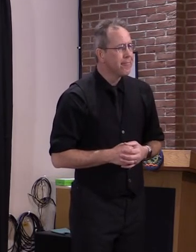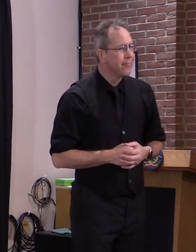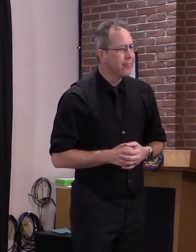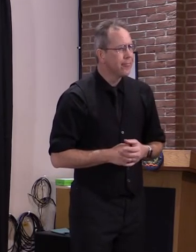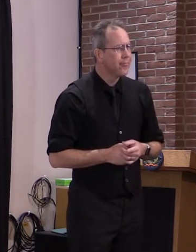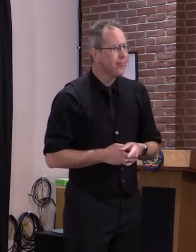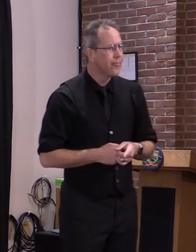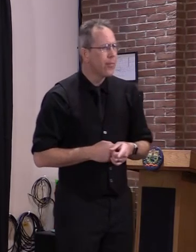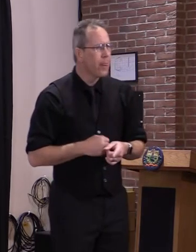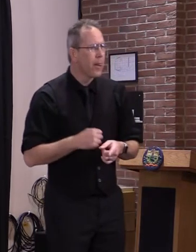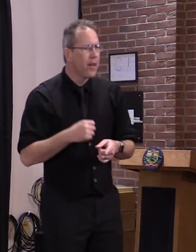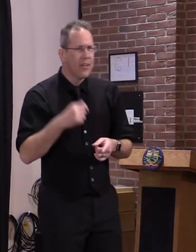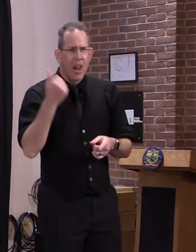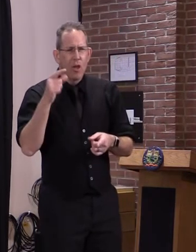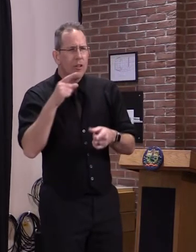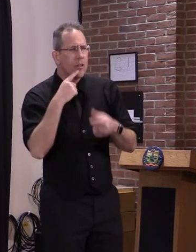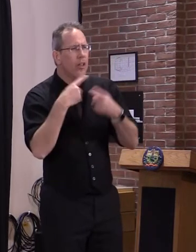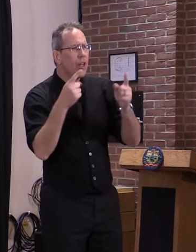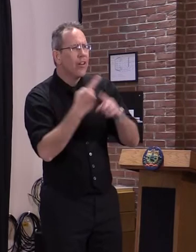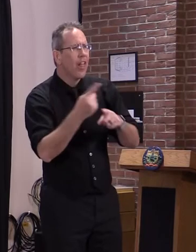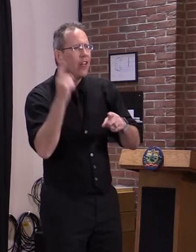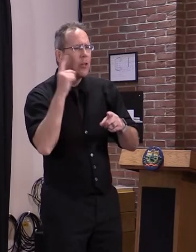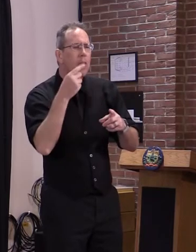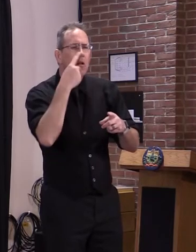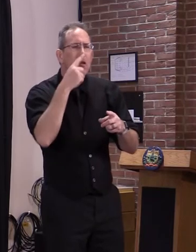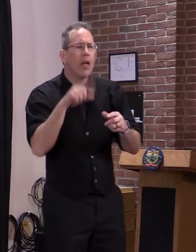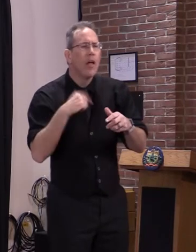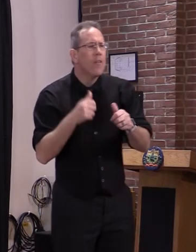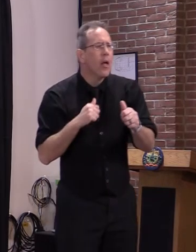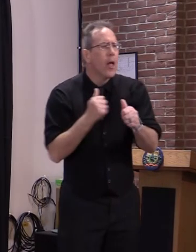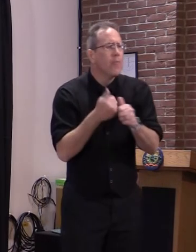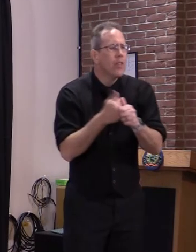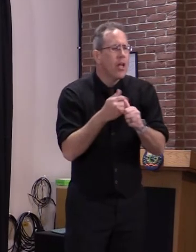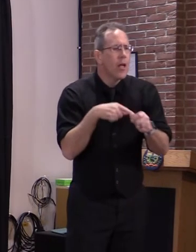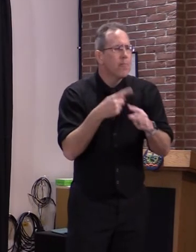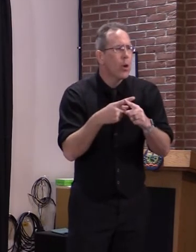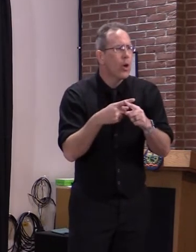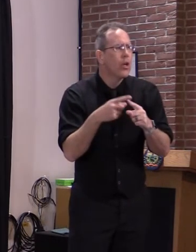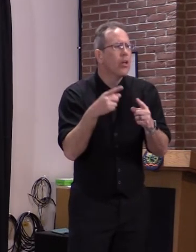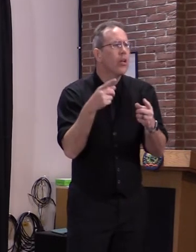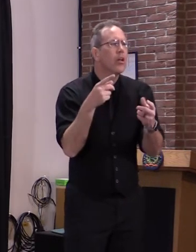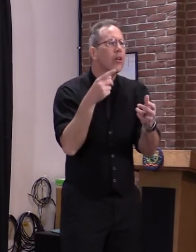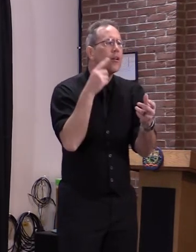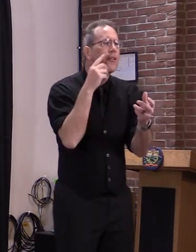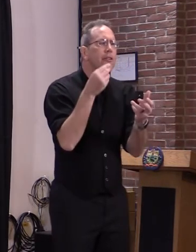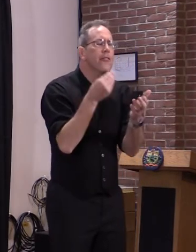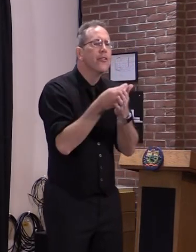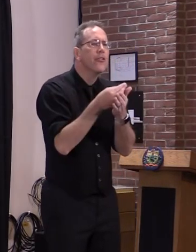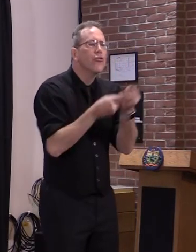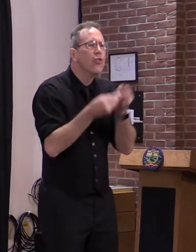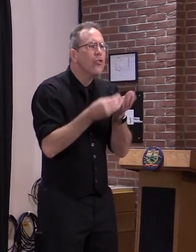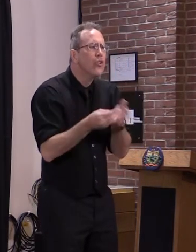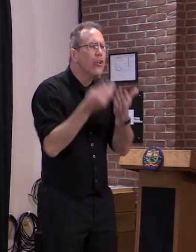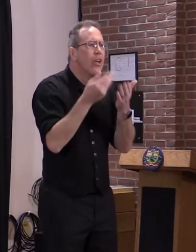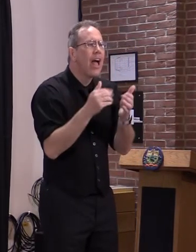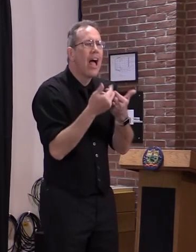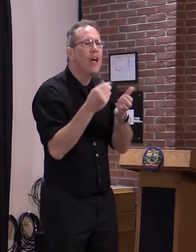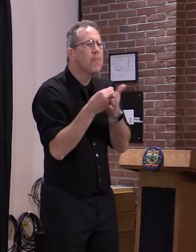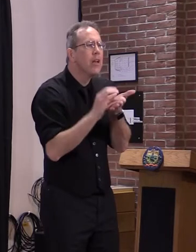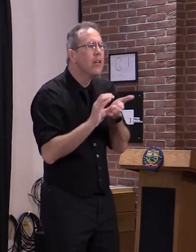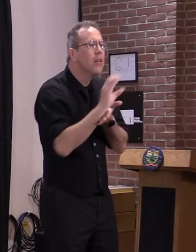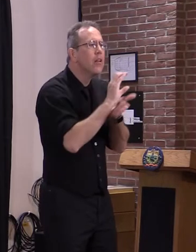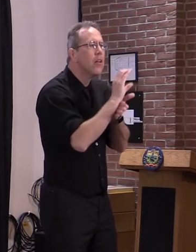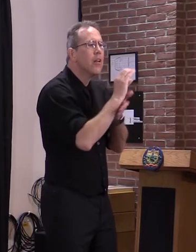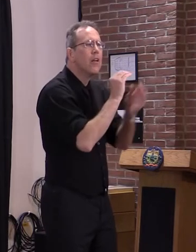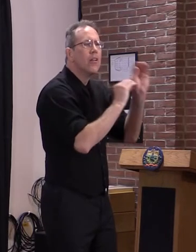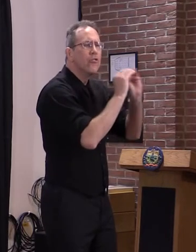asked the state treasurer to review and liquidate any investments Vermont has in Russia, and you also asked your administration secretary to halt any purchases of